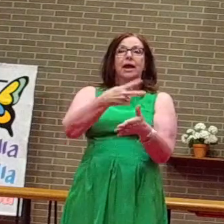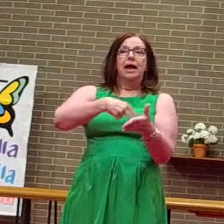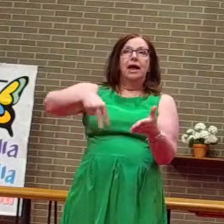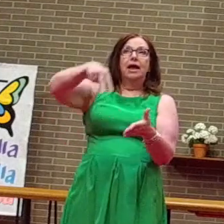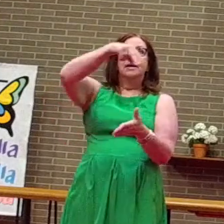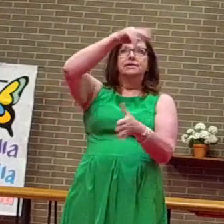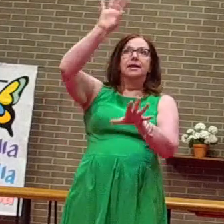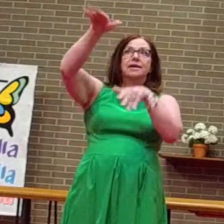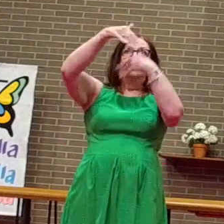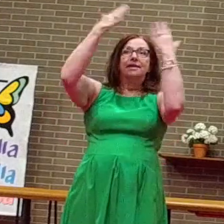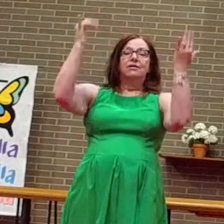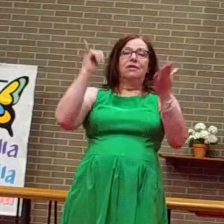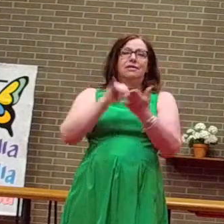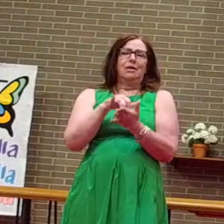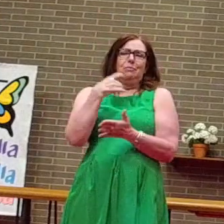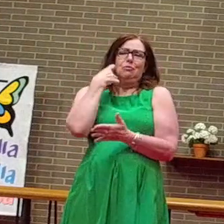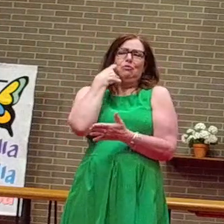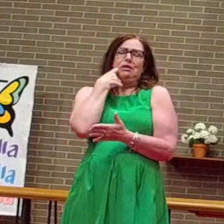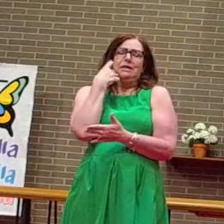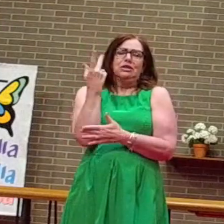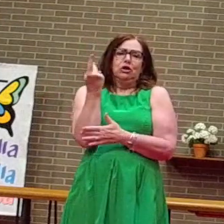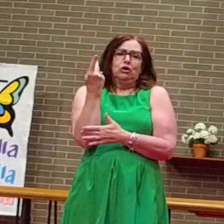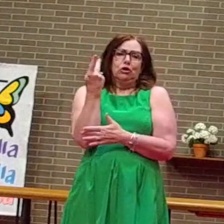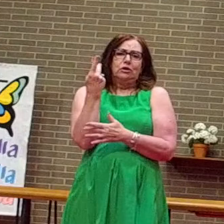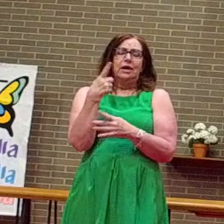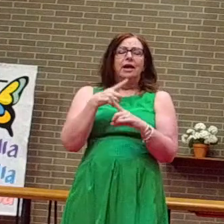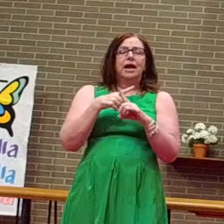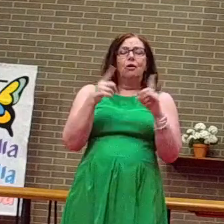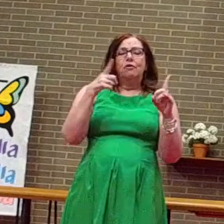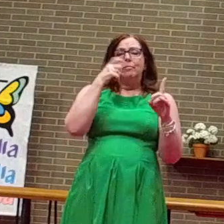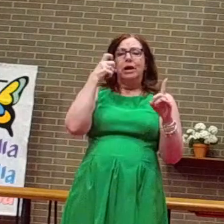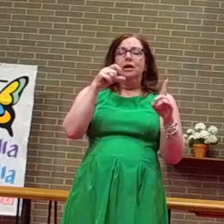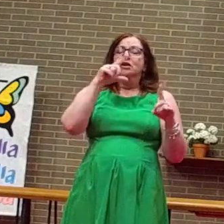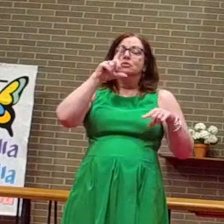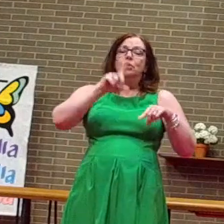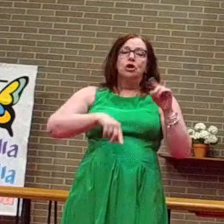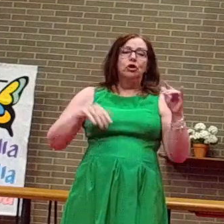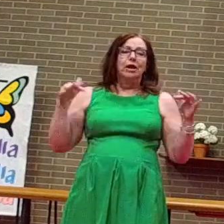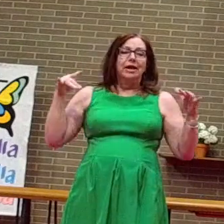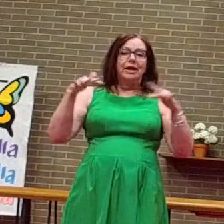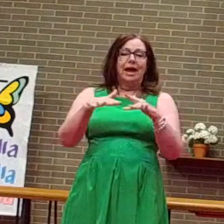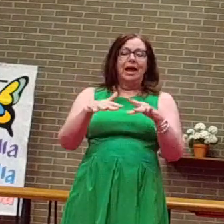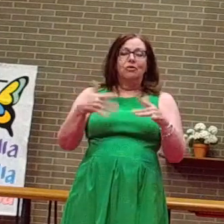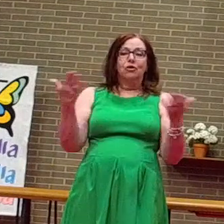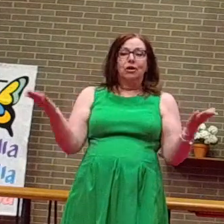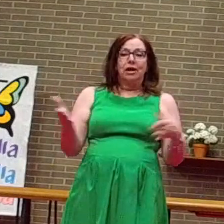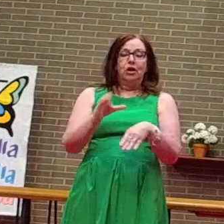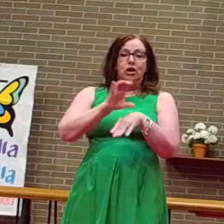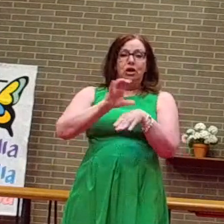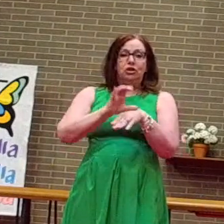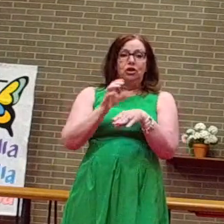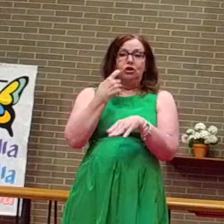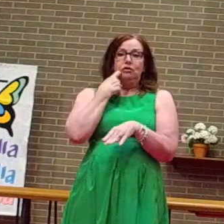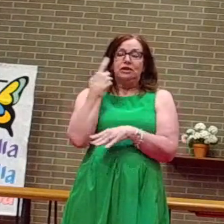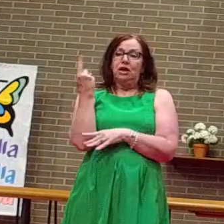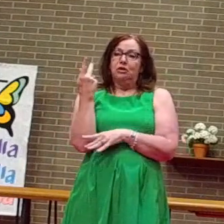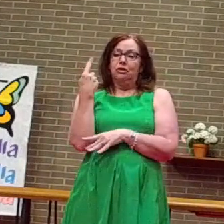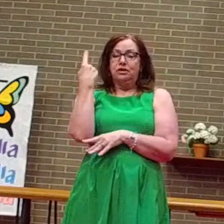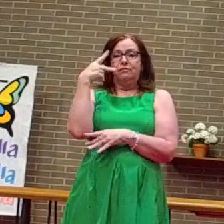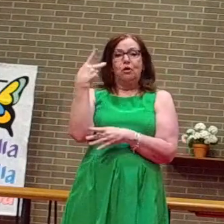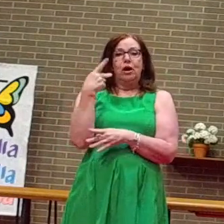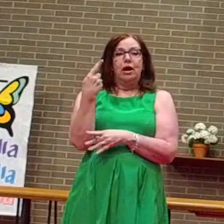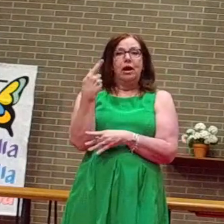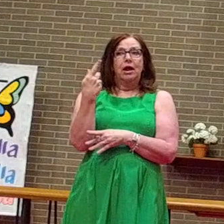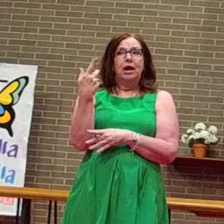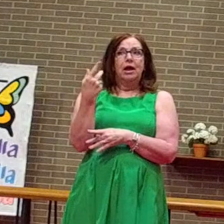last Thursday. And since we could not gather here in church, today we are celebrating the ascension of